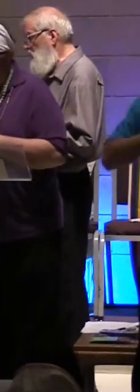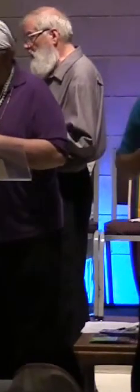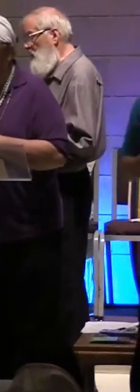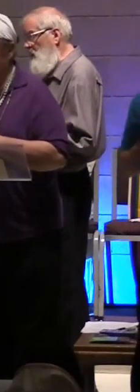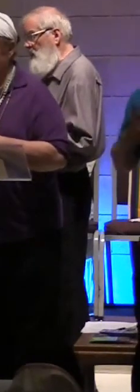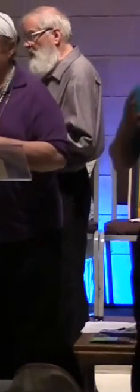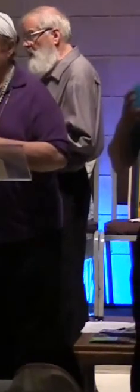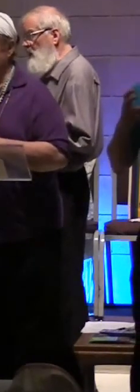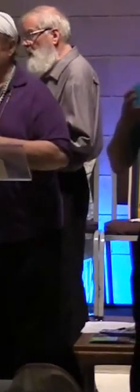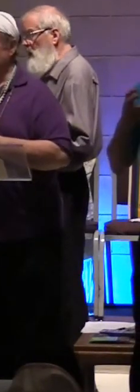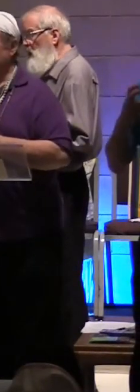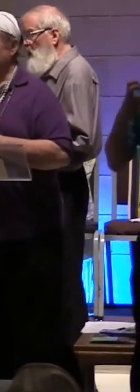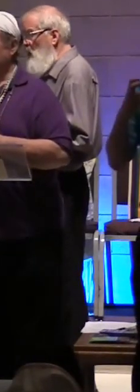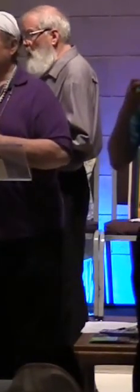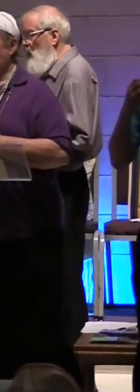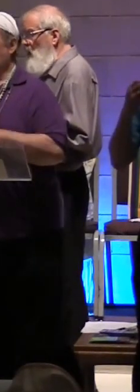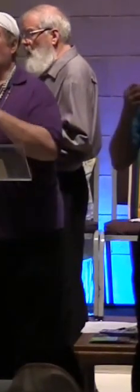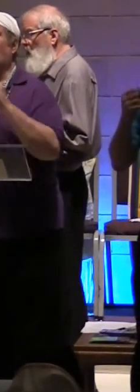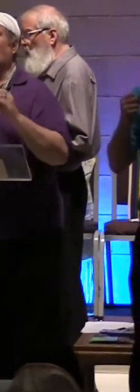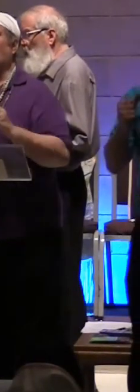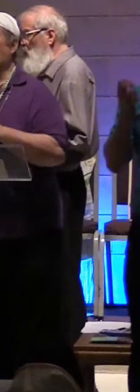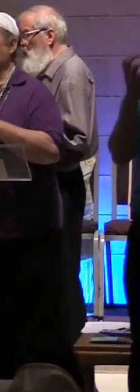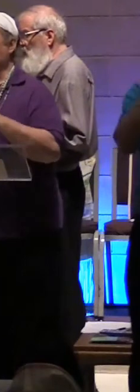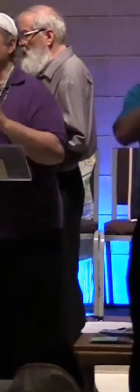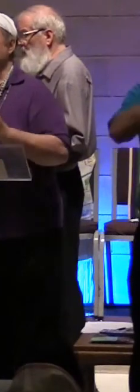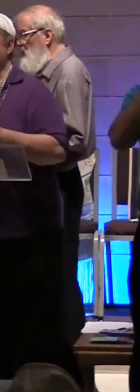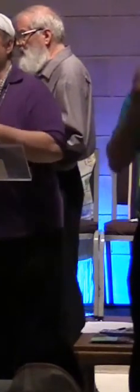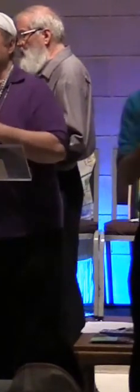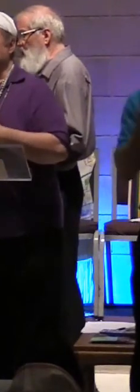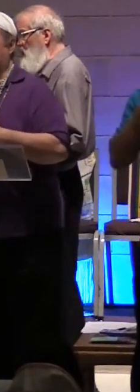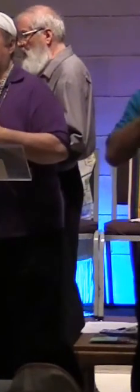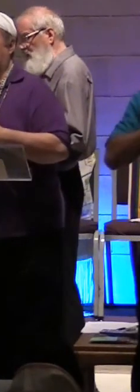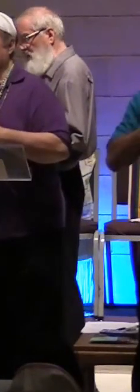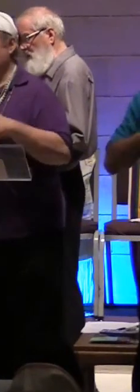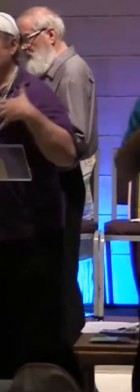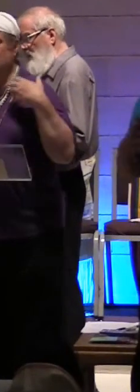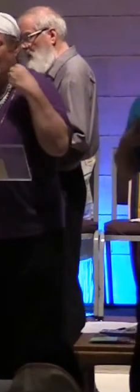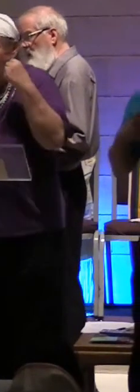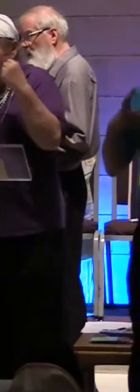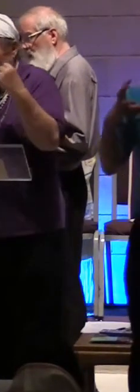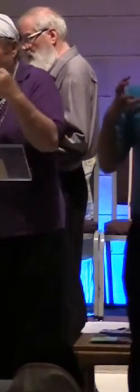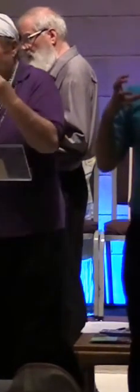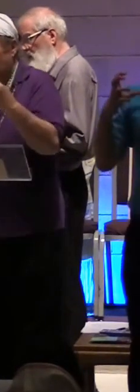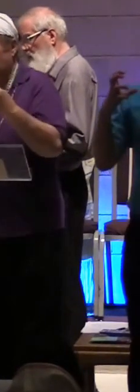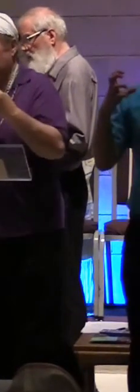so strong. Oh, something inside so strong.